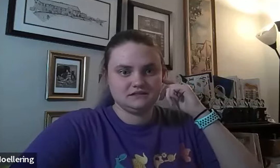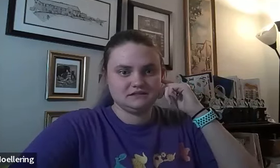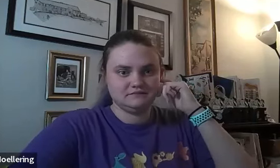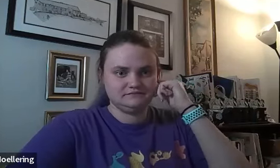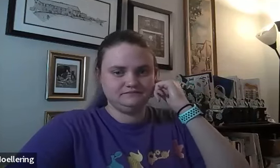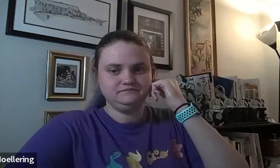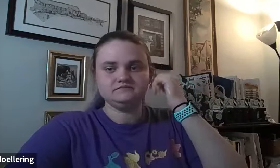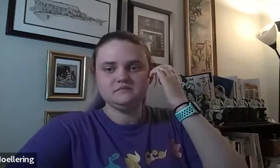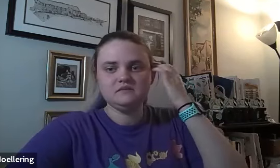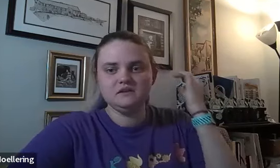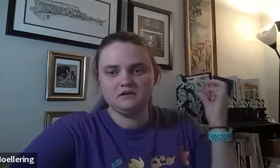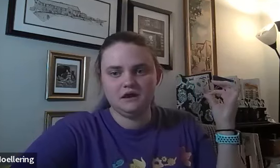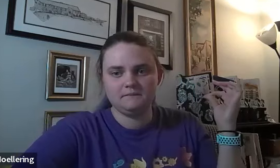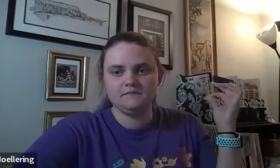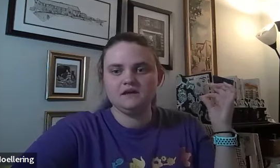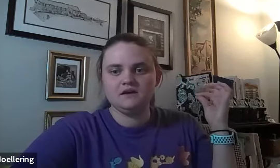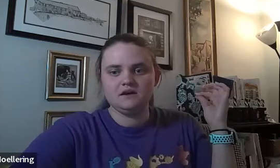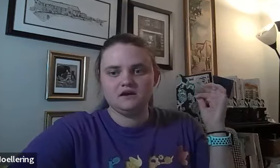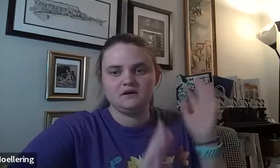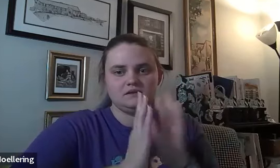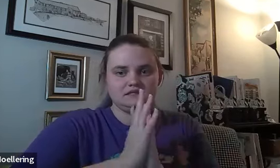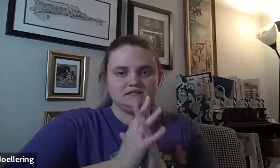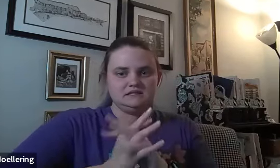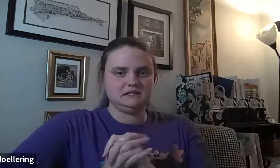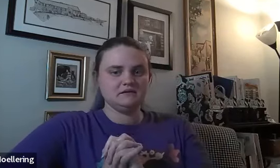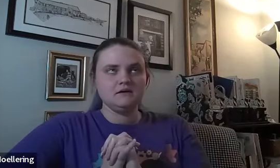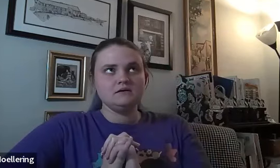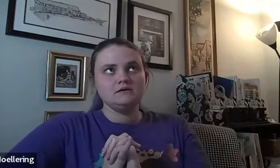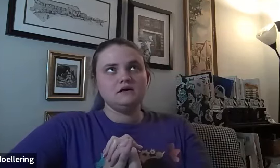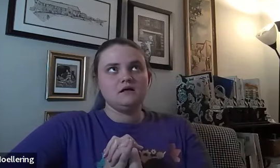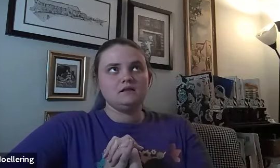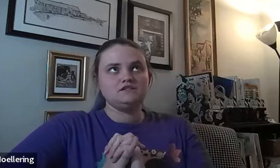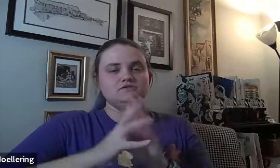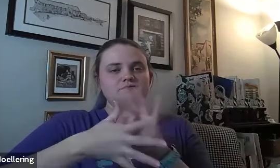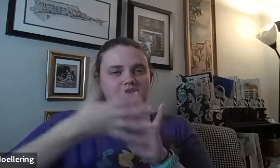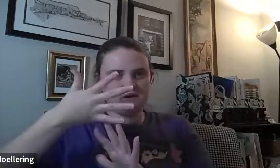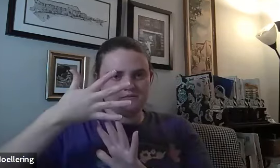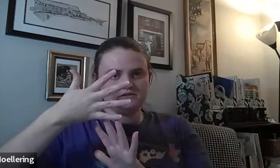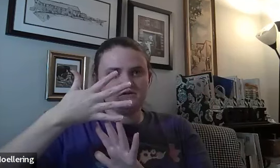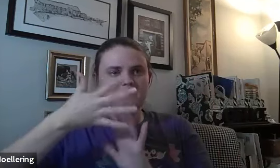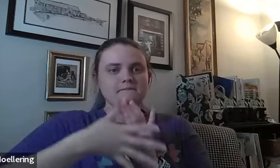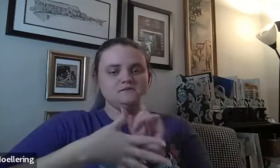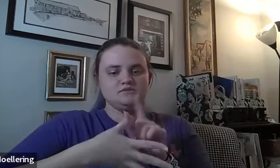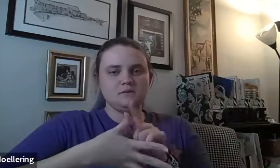yes. Okay. Let's see. Let's do 5 numbers. All right. So